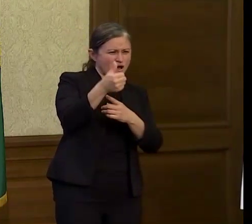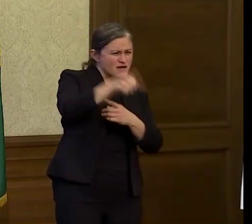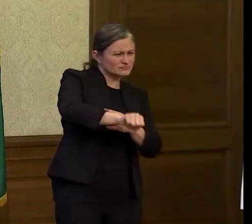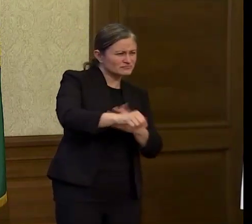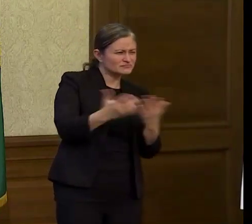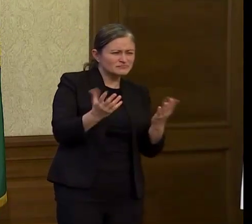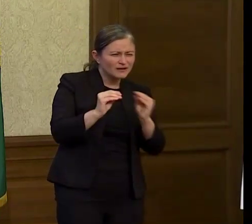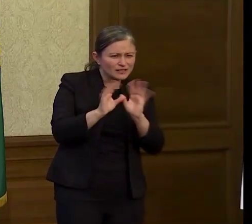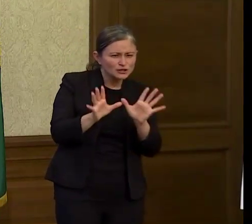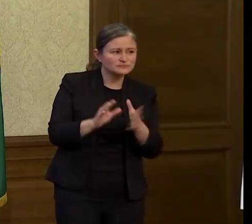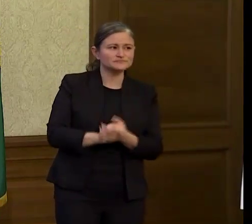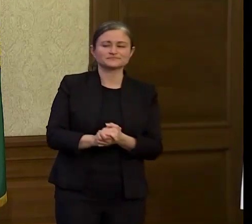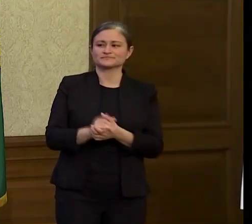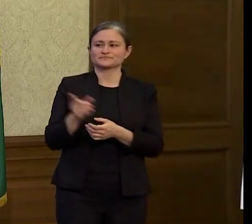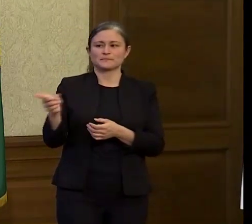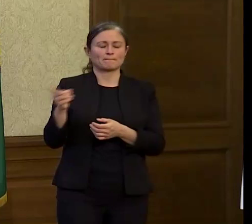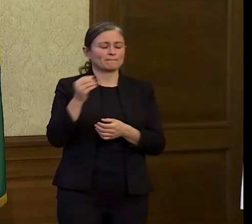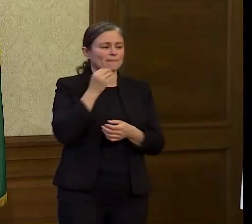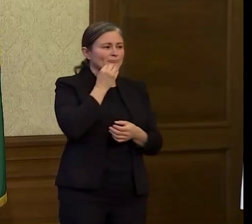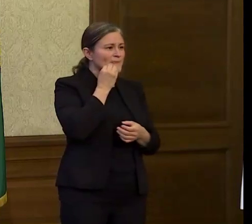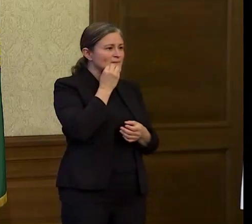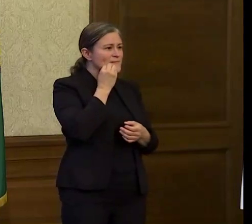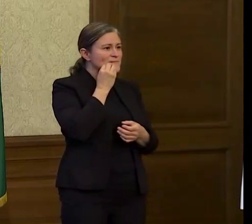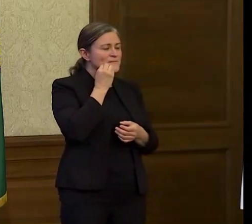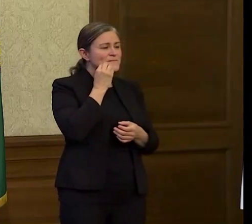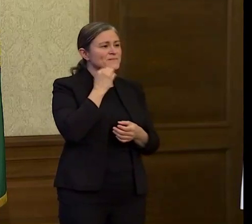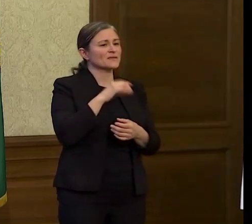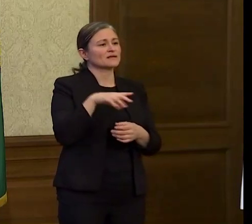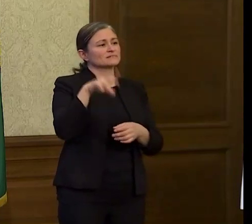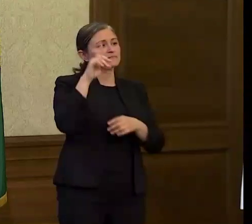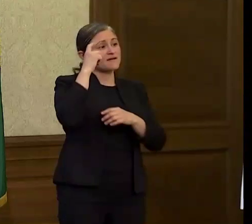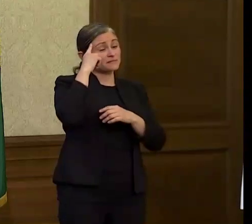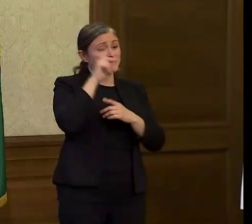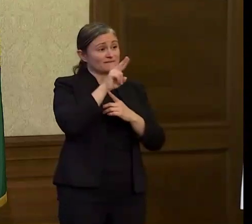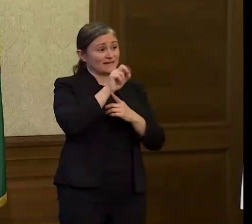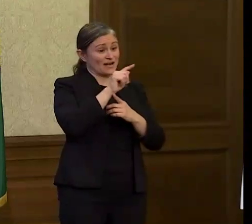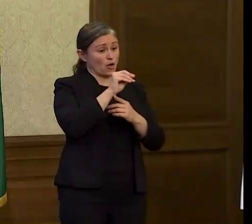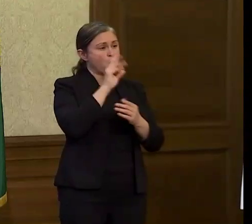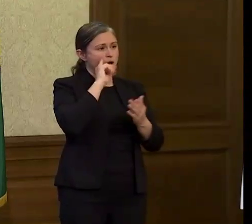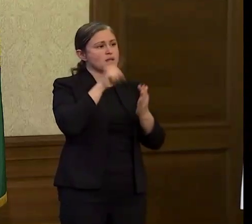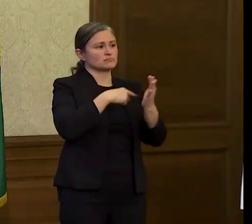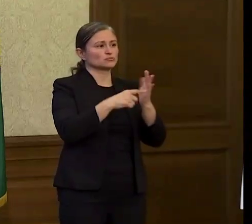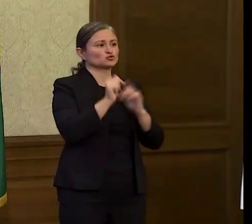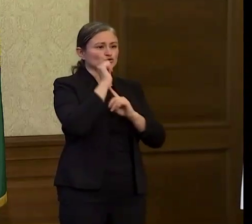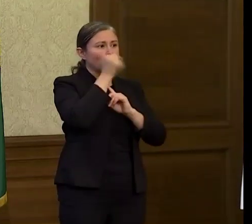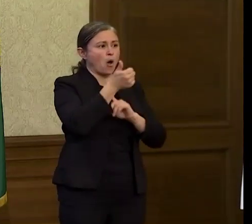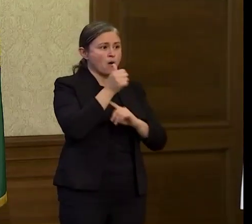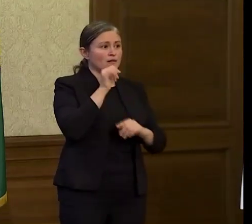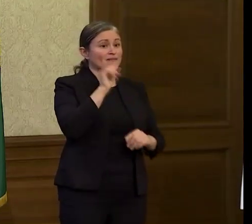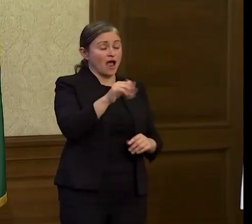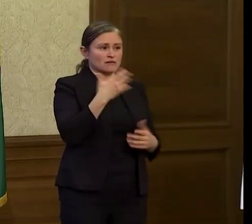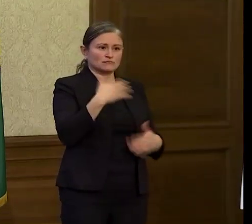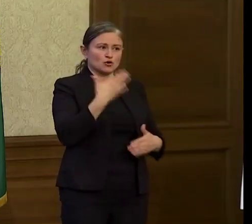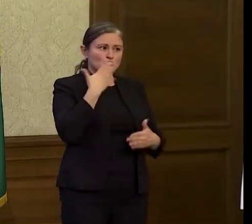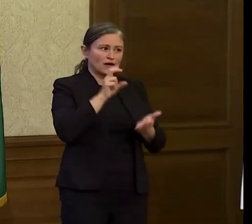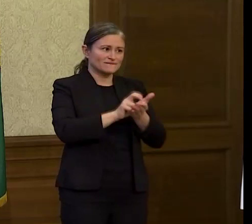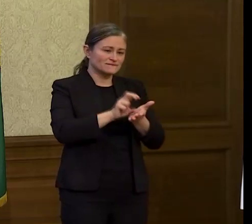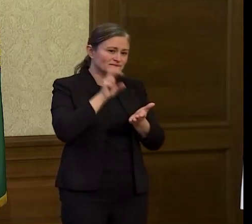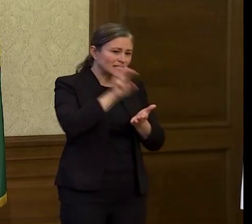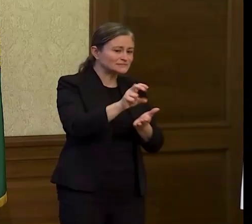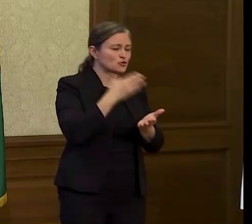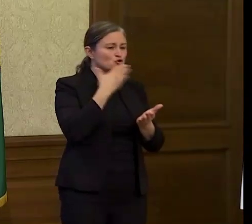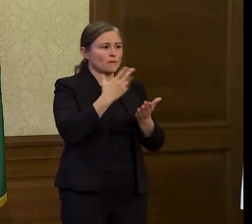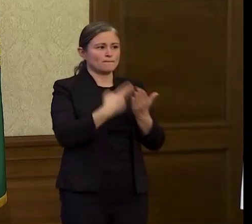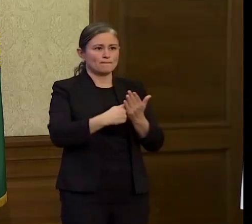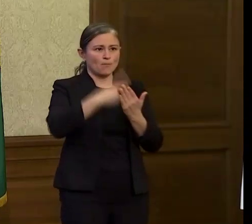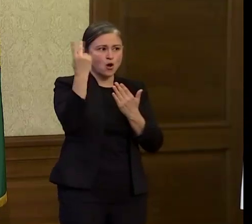tomorrow, the huge percentage of them are really good investments. They're for good programs. They're for a whole